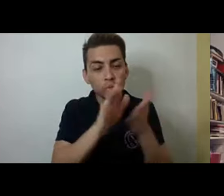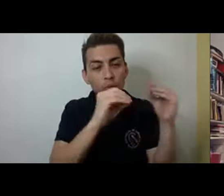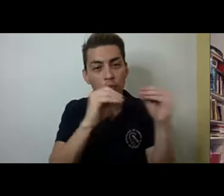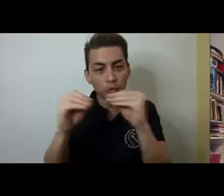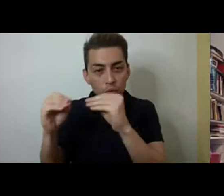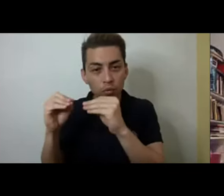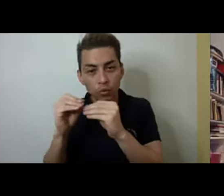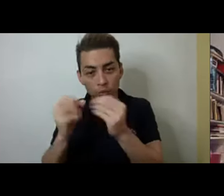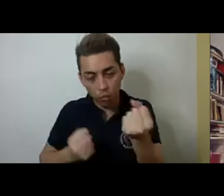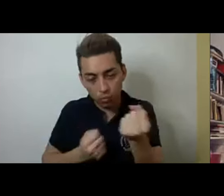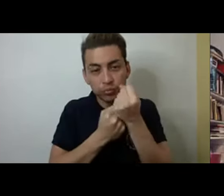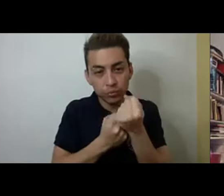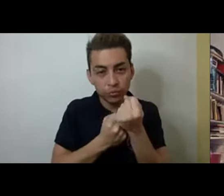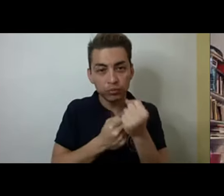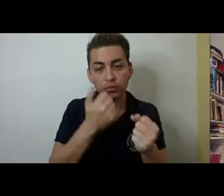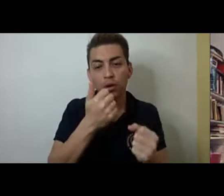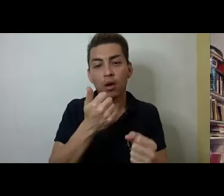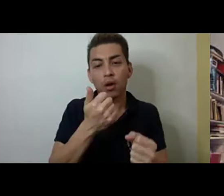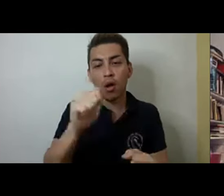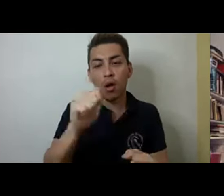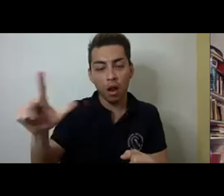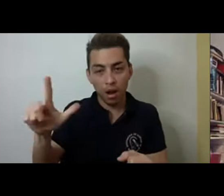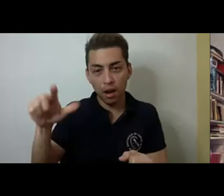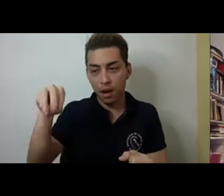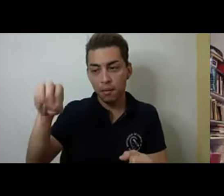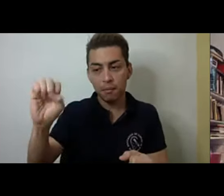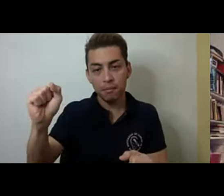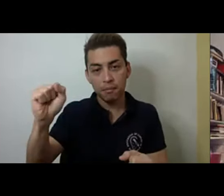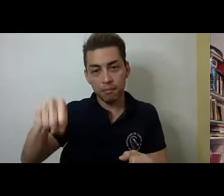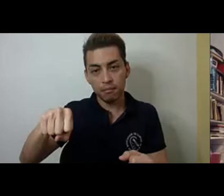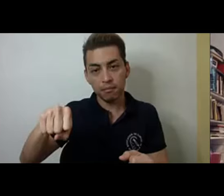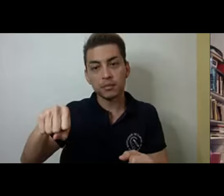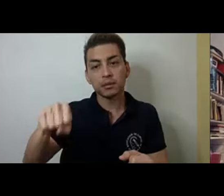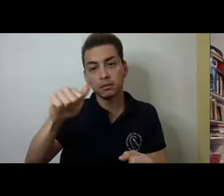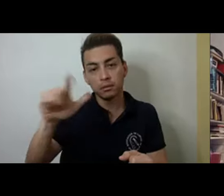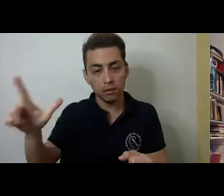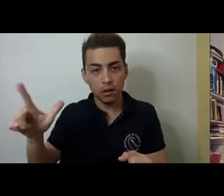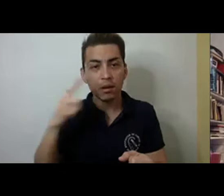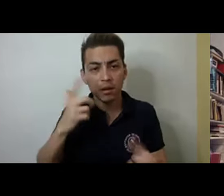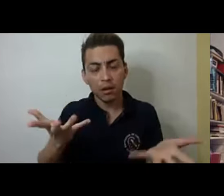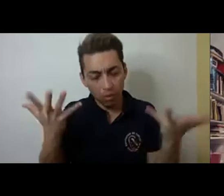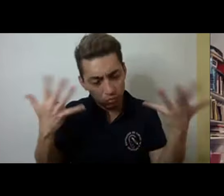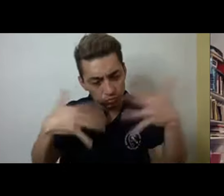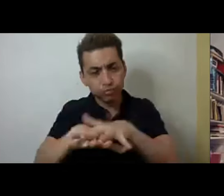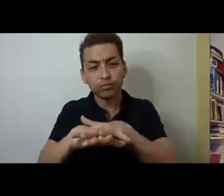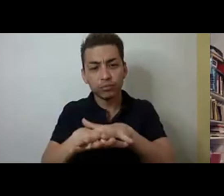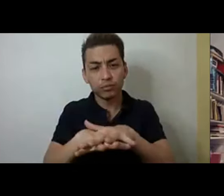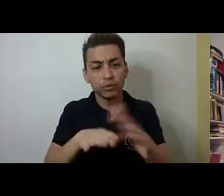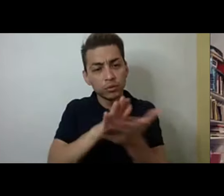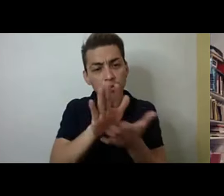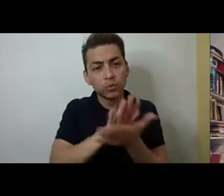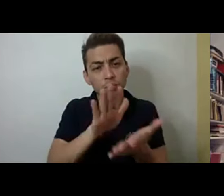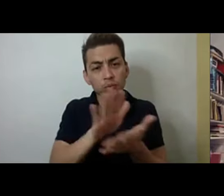Education All Means All. The aim of this event is to discuss how we can advance inclusive education in the Caribbean with